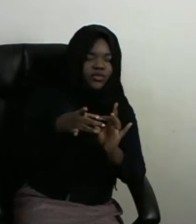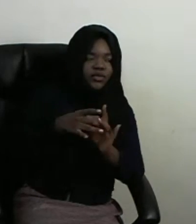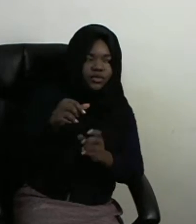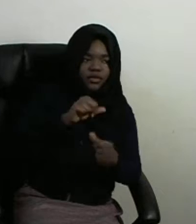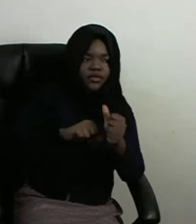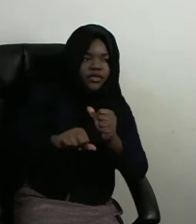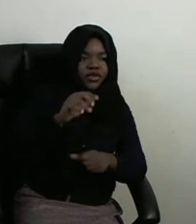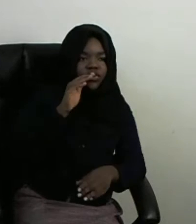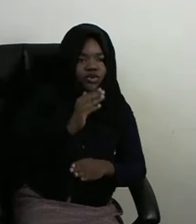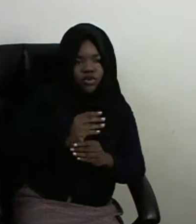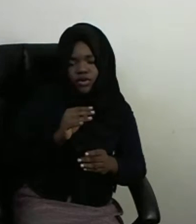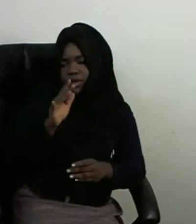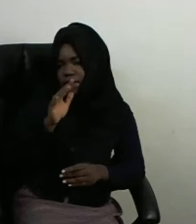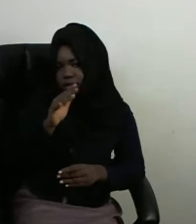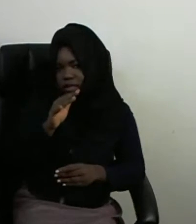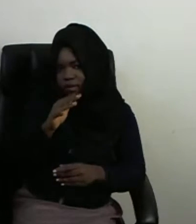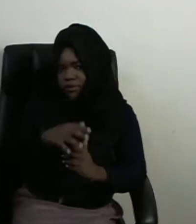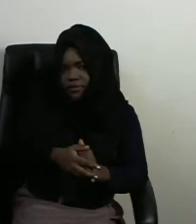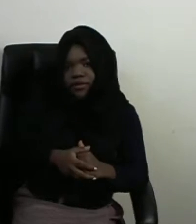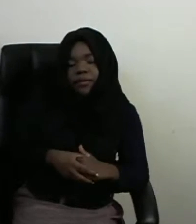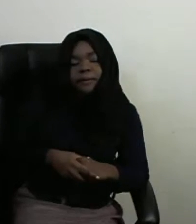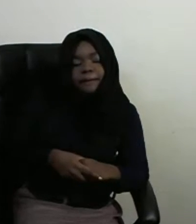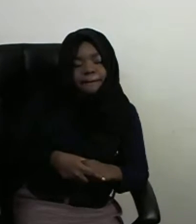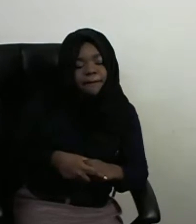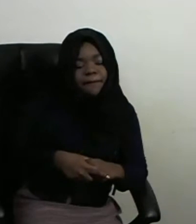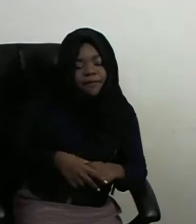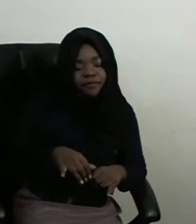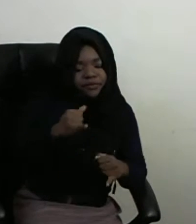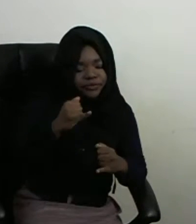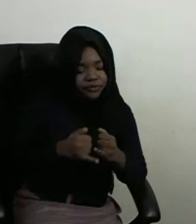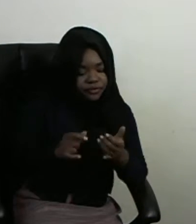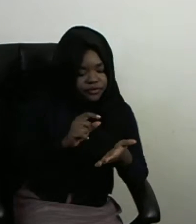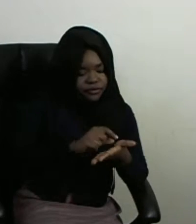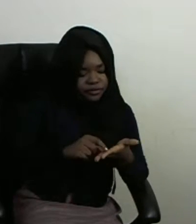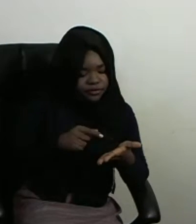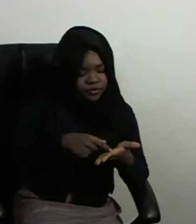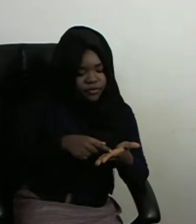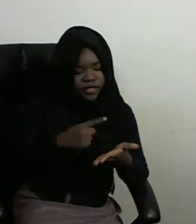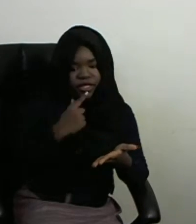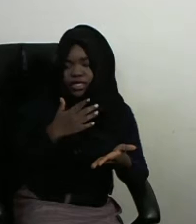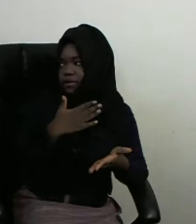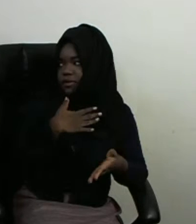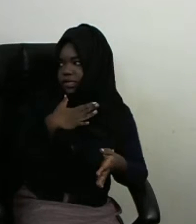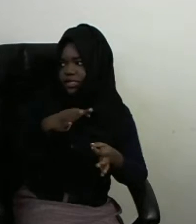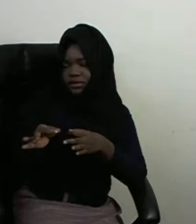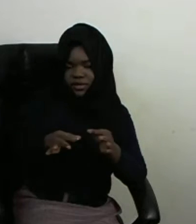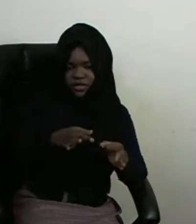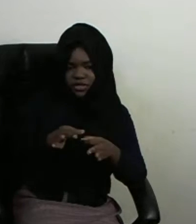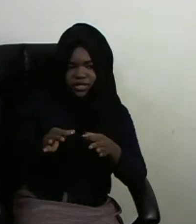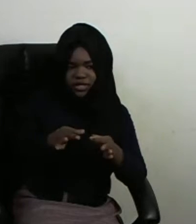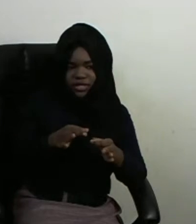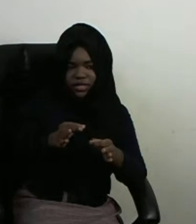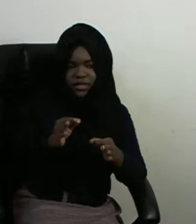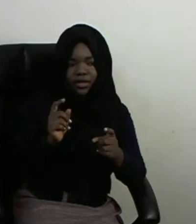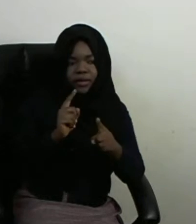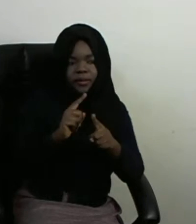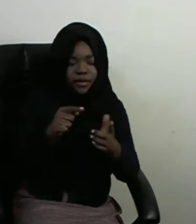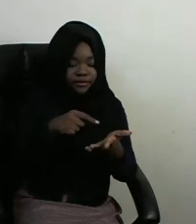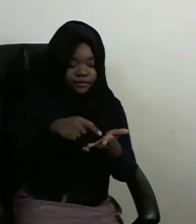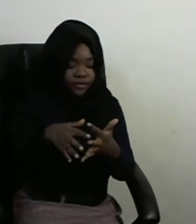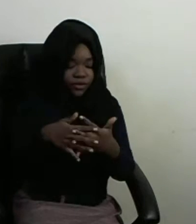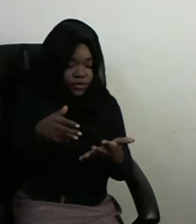and the mother. Okay? The last statement is my explanation, but the